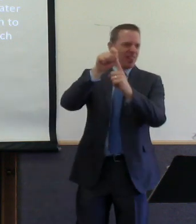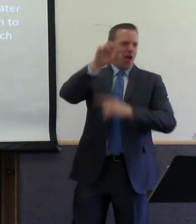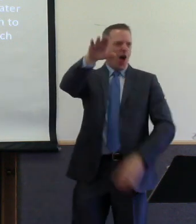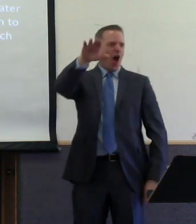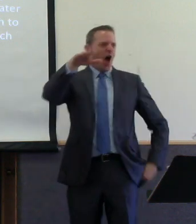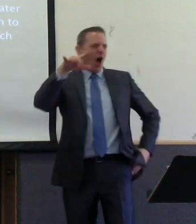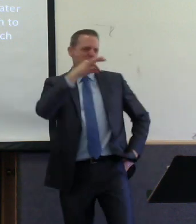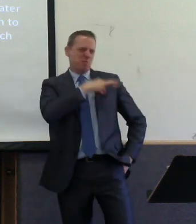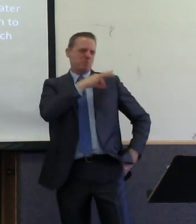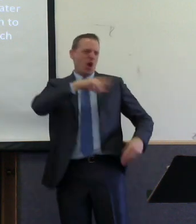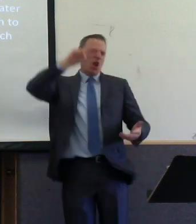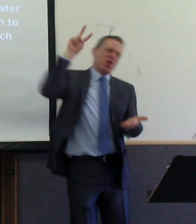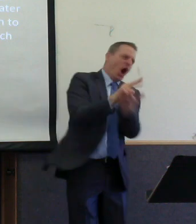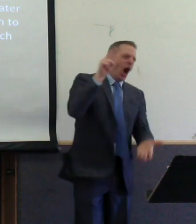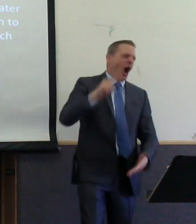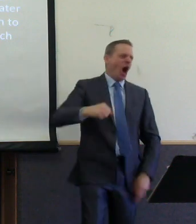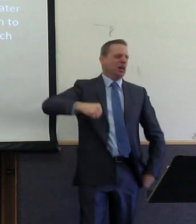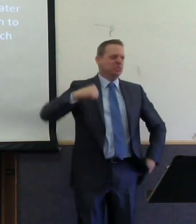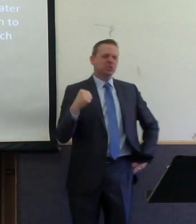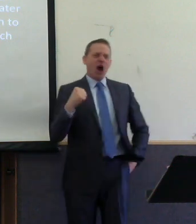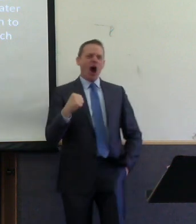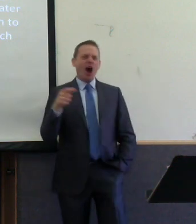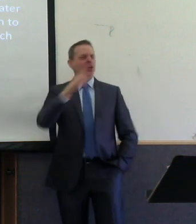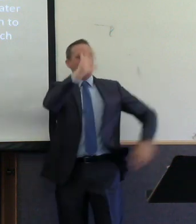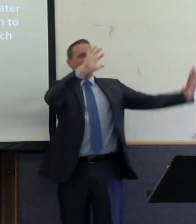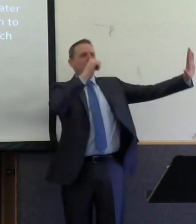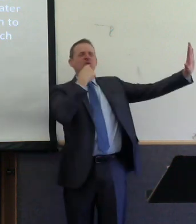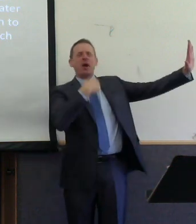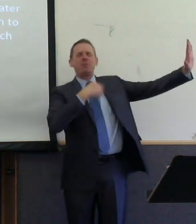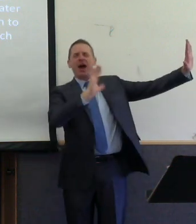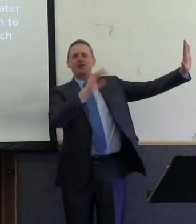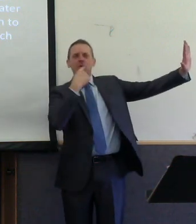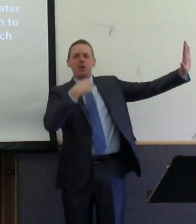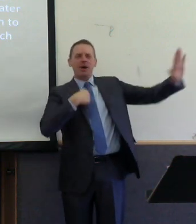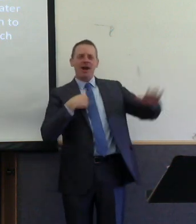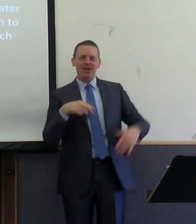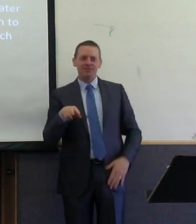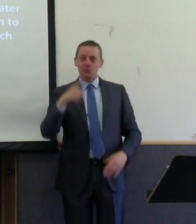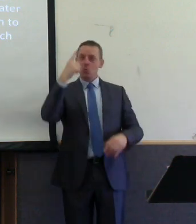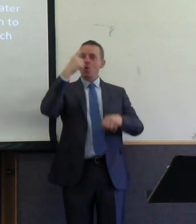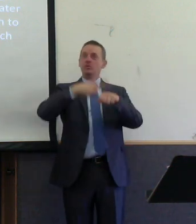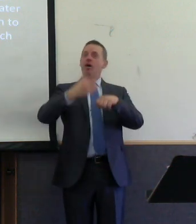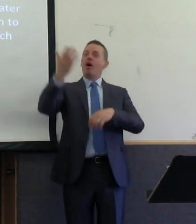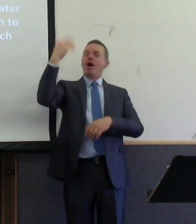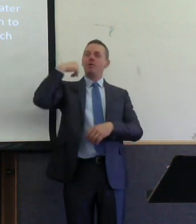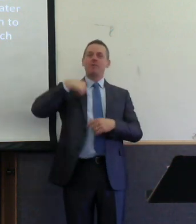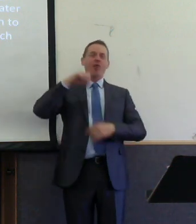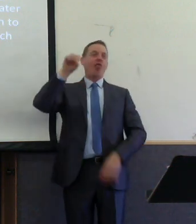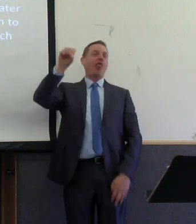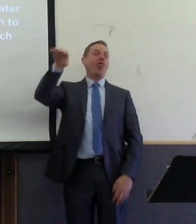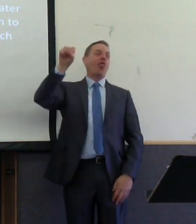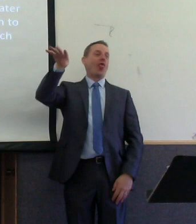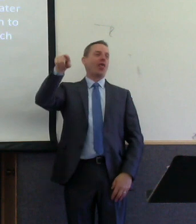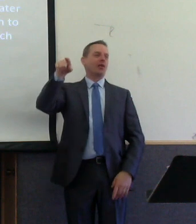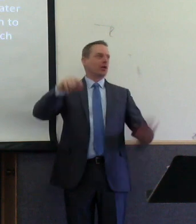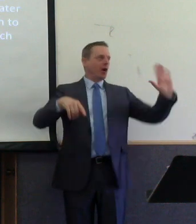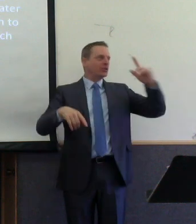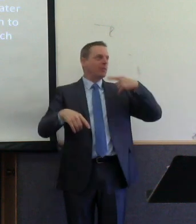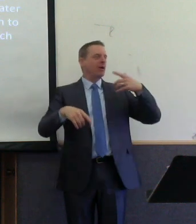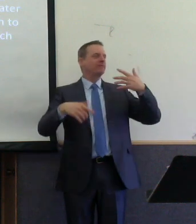my life. I was saying, don't tell me who won or not. You have to watch the game. But it can be